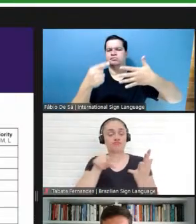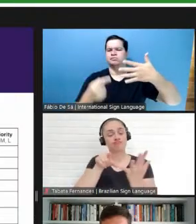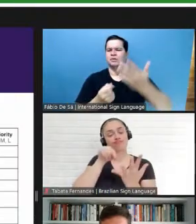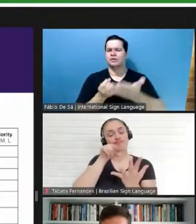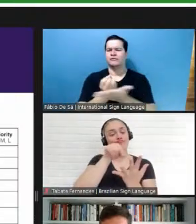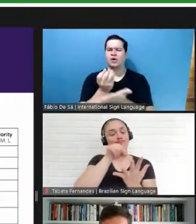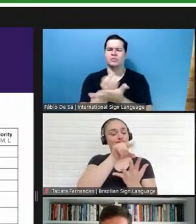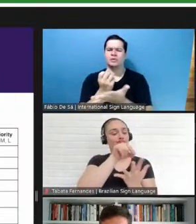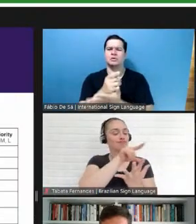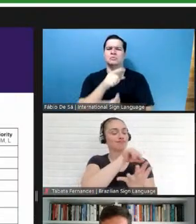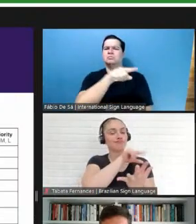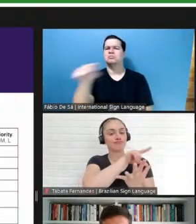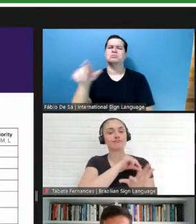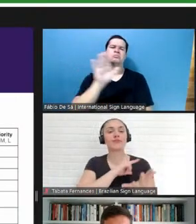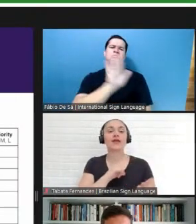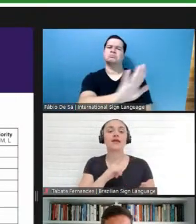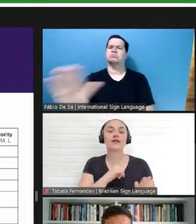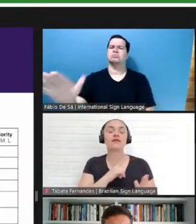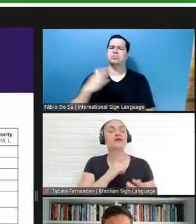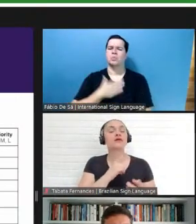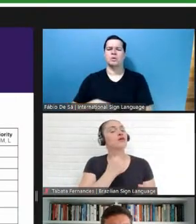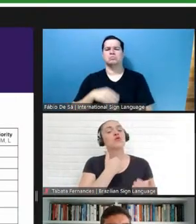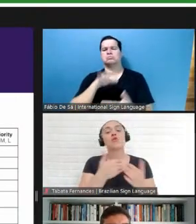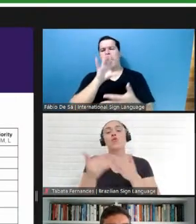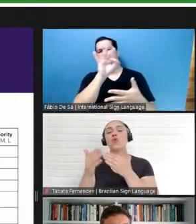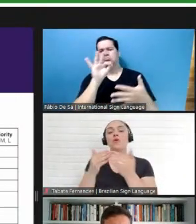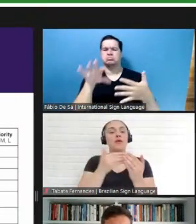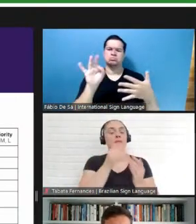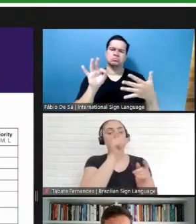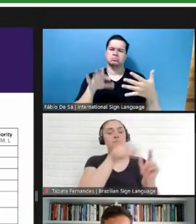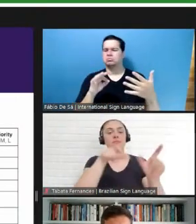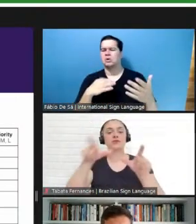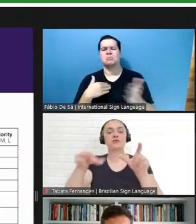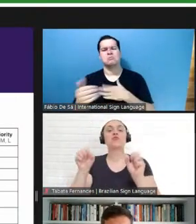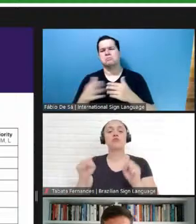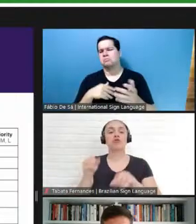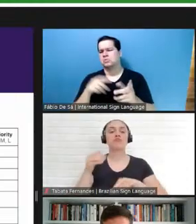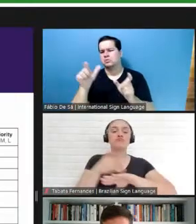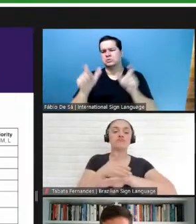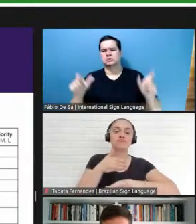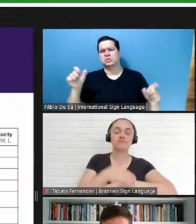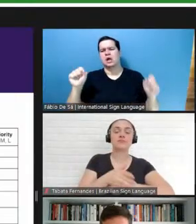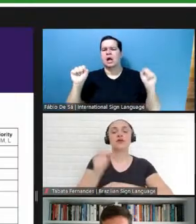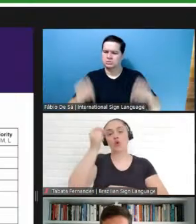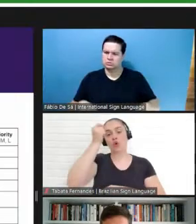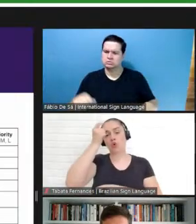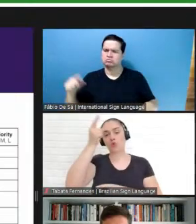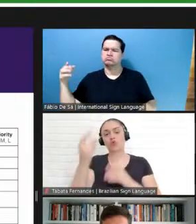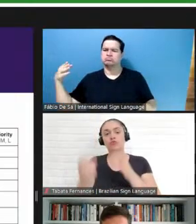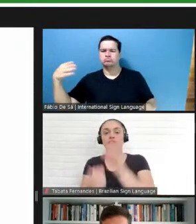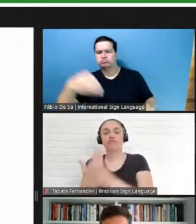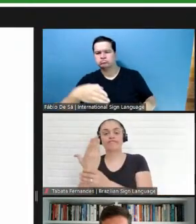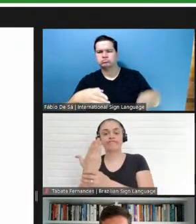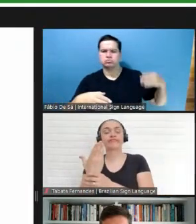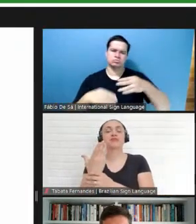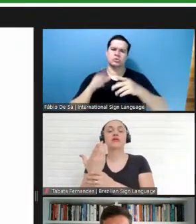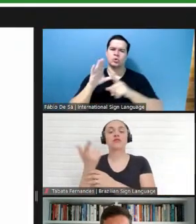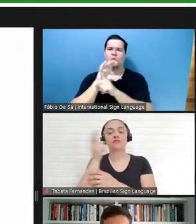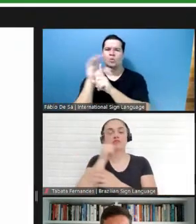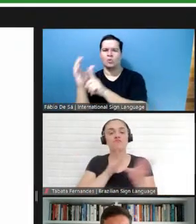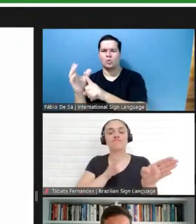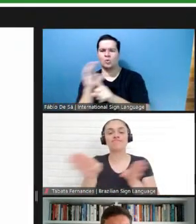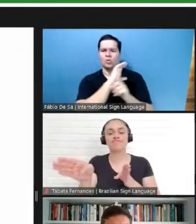an environment that everyone can participate in, and we're creating a culture that embraces variability, right? Not